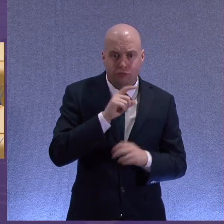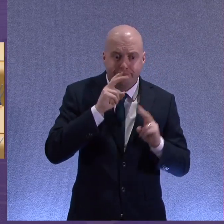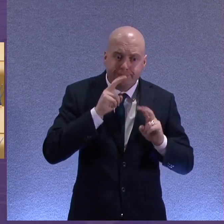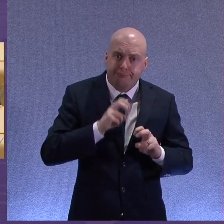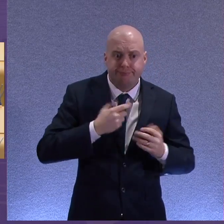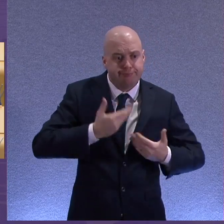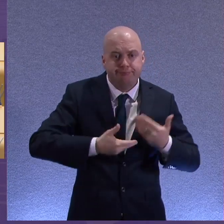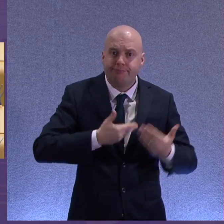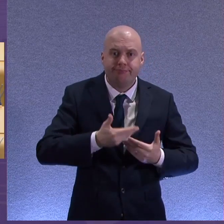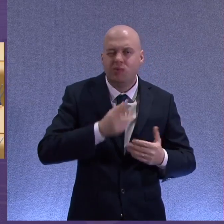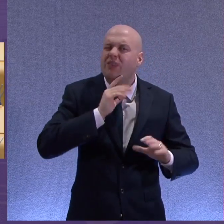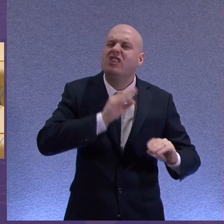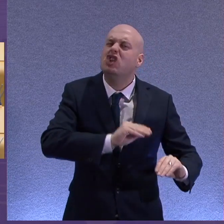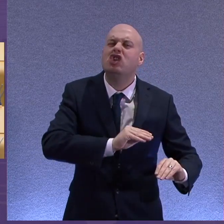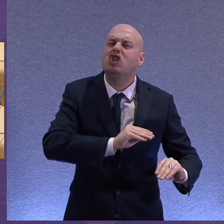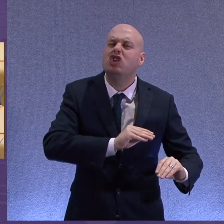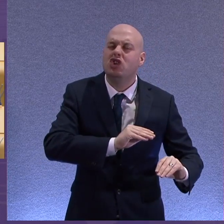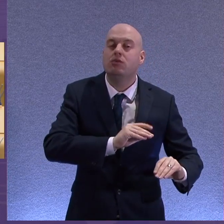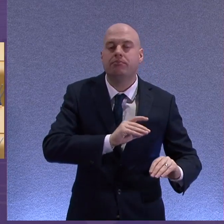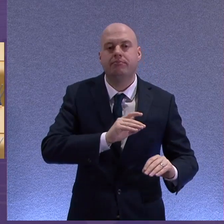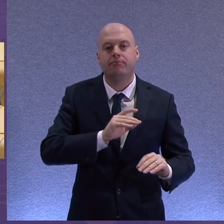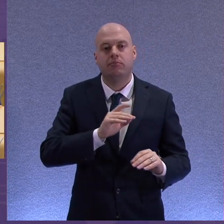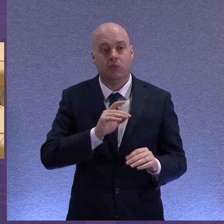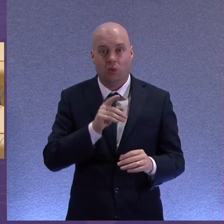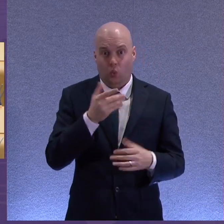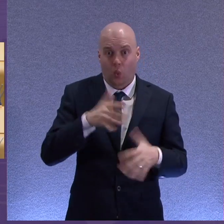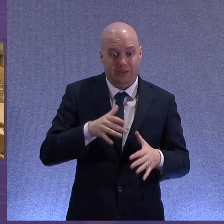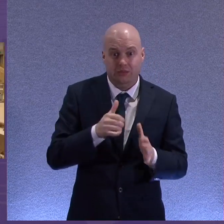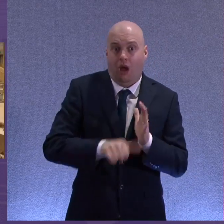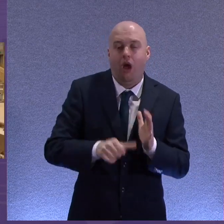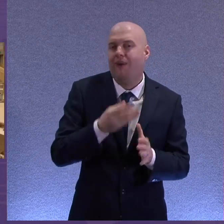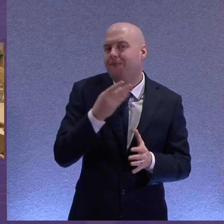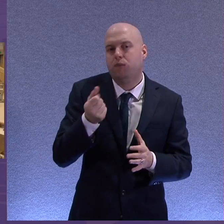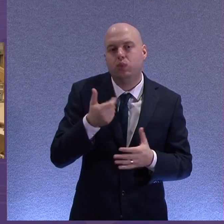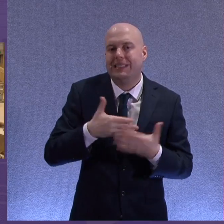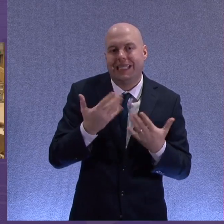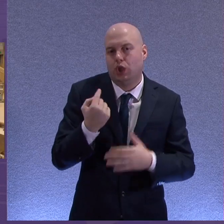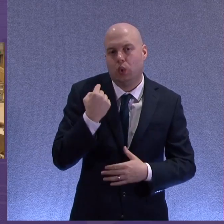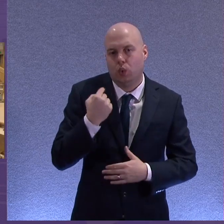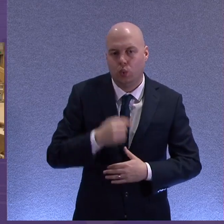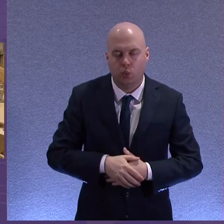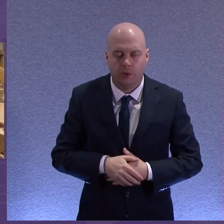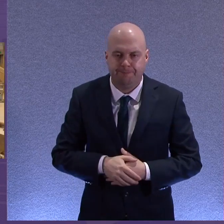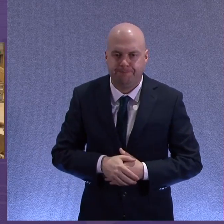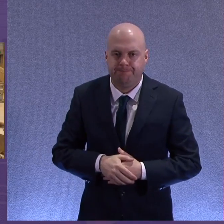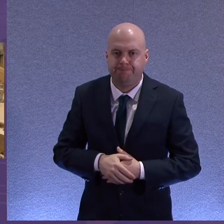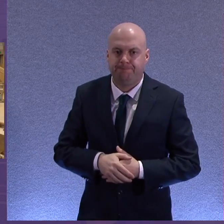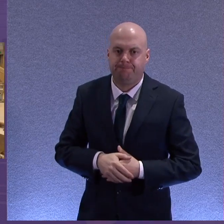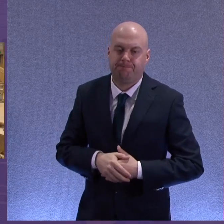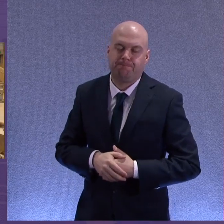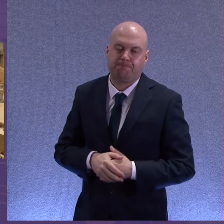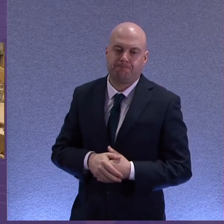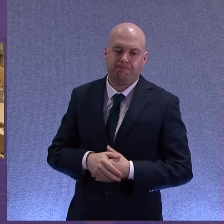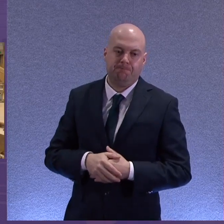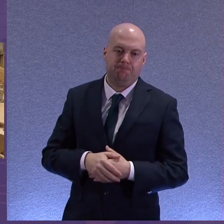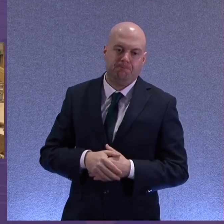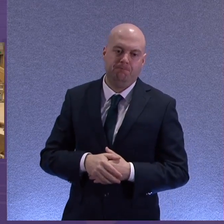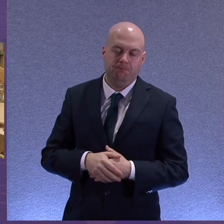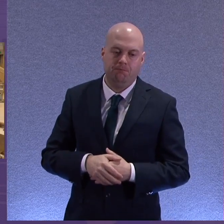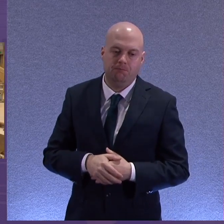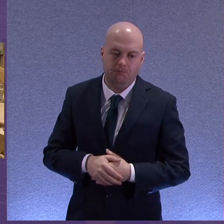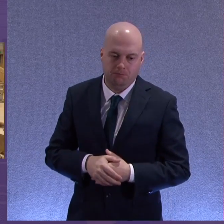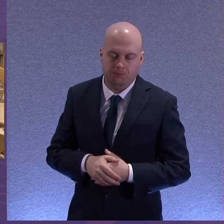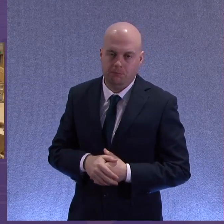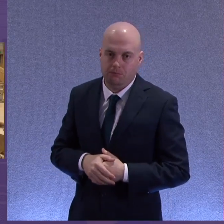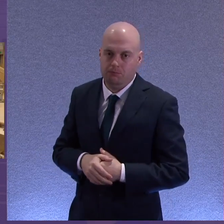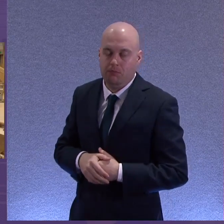that has been just in the case of, that's just been a space of a couple of days. Joan McAlpine, followed by Miles Briggs. Thank you. My question is for the